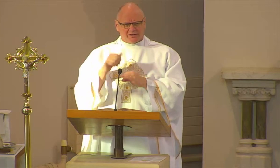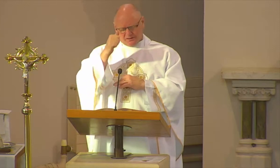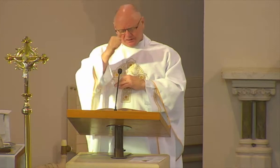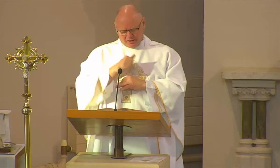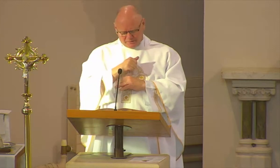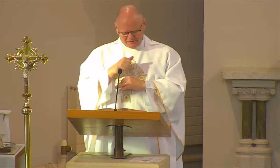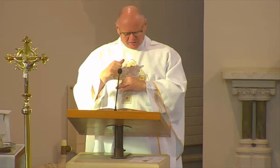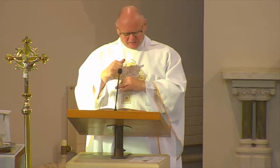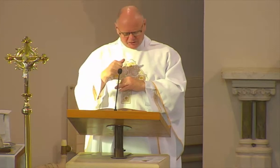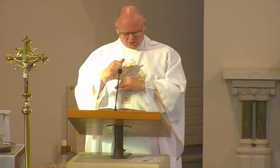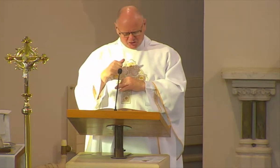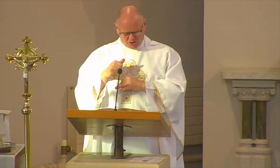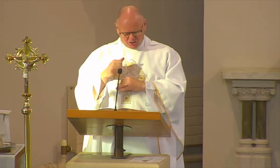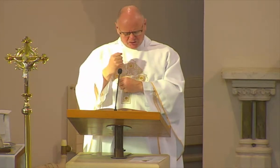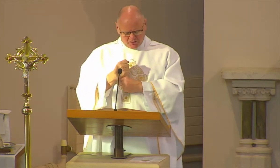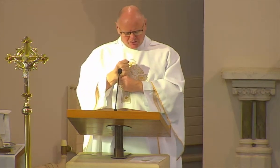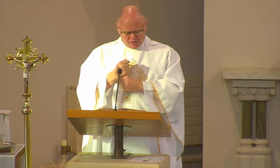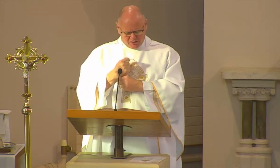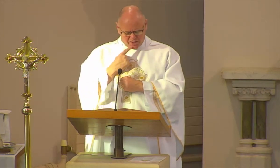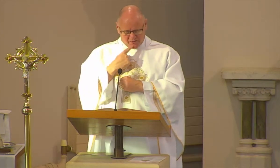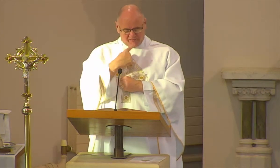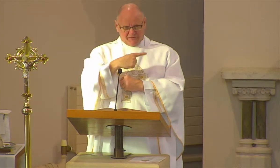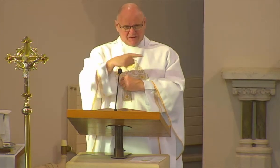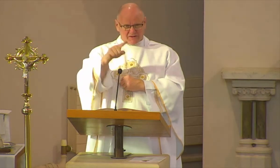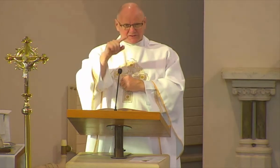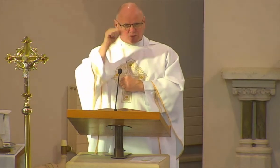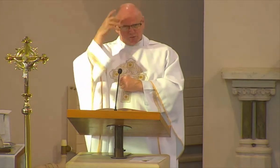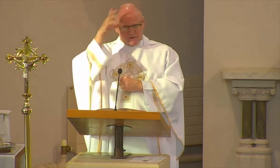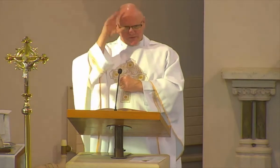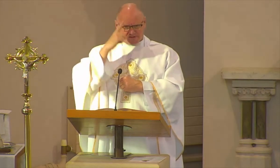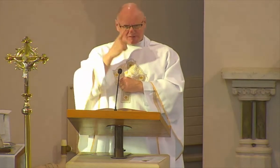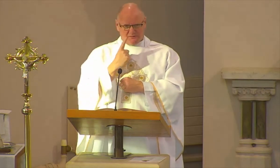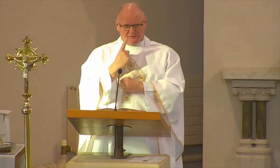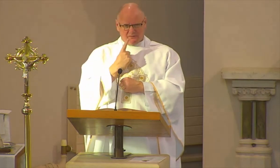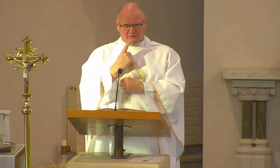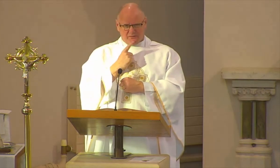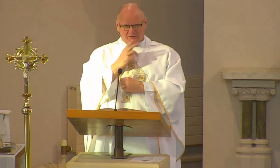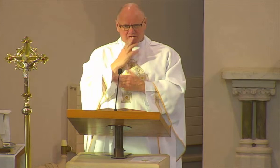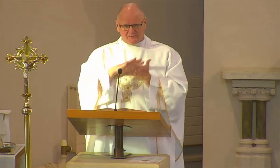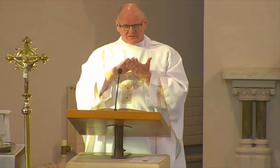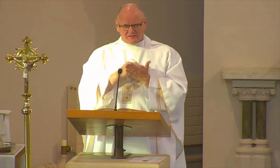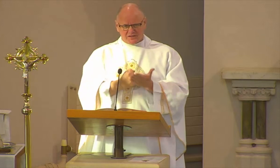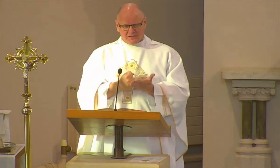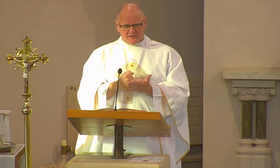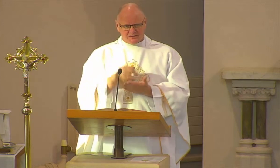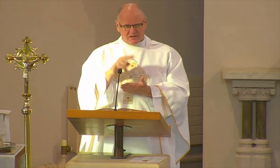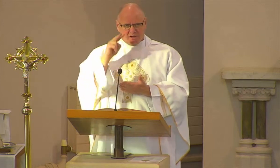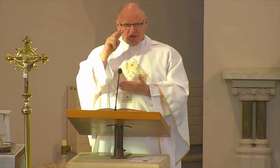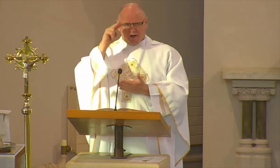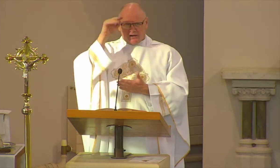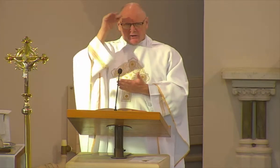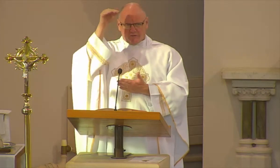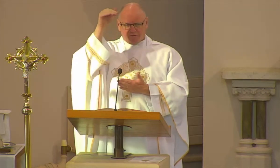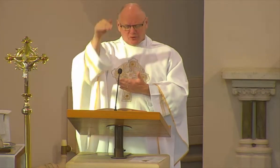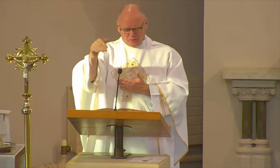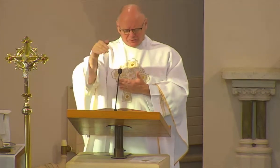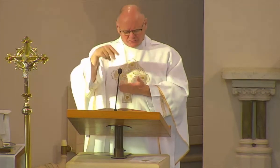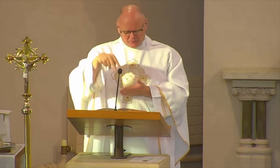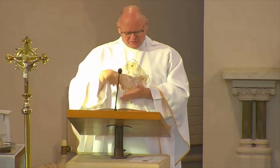and apostolic church. I confess one baptism for the forgiveness of sins, and I look forward to the